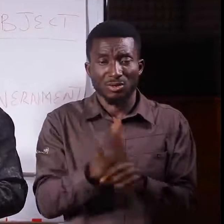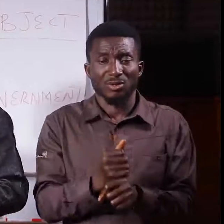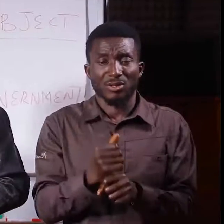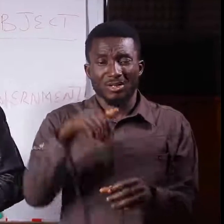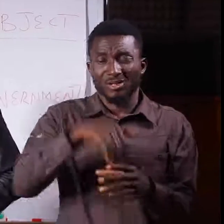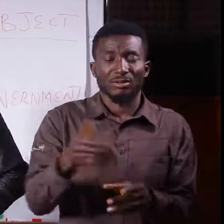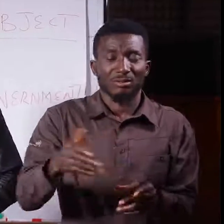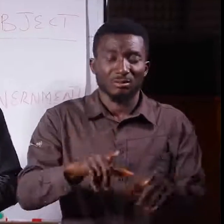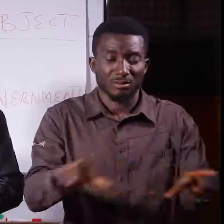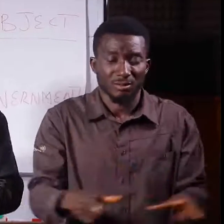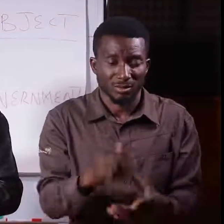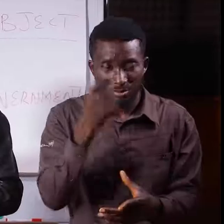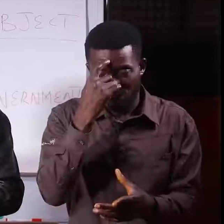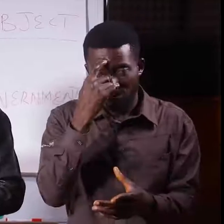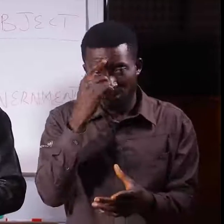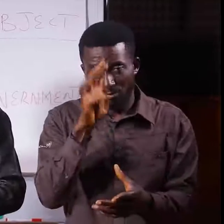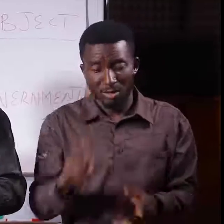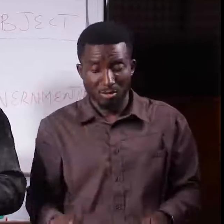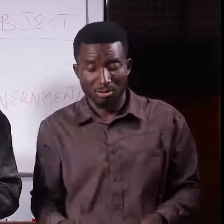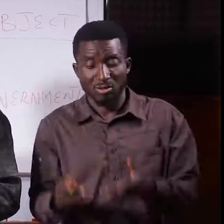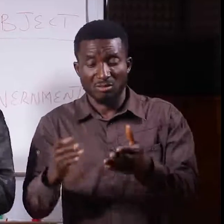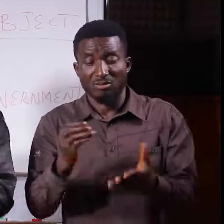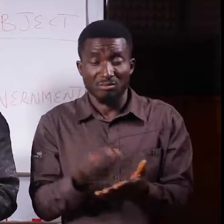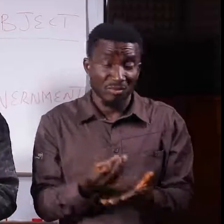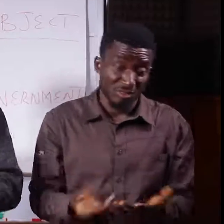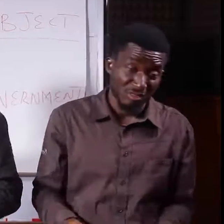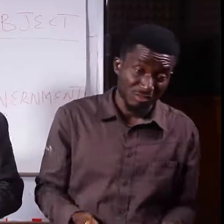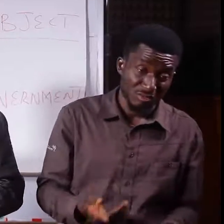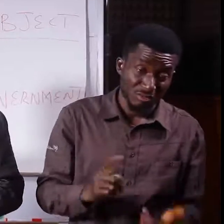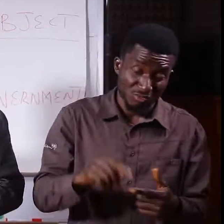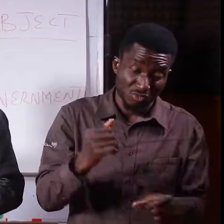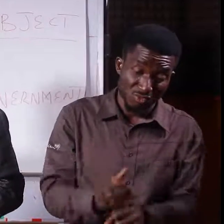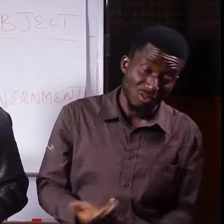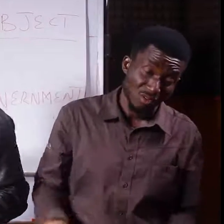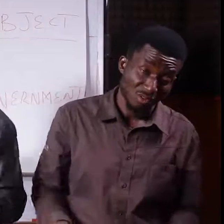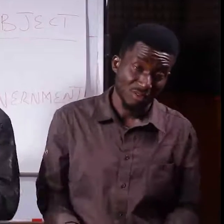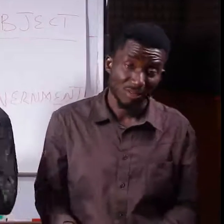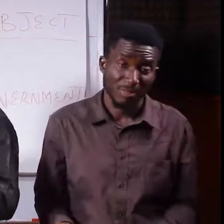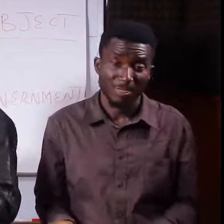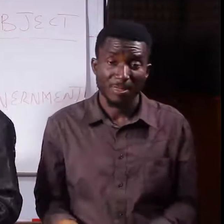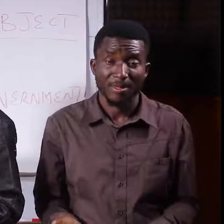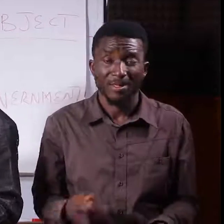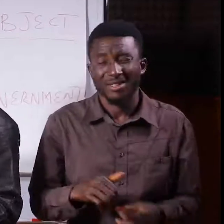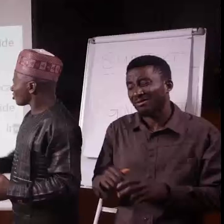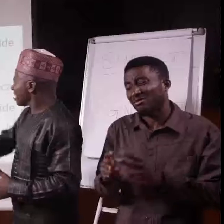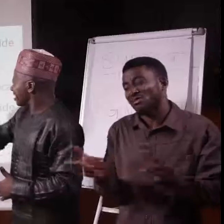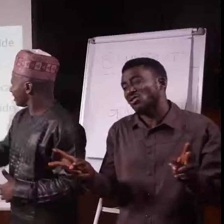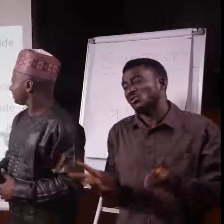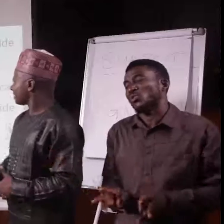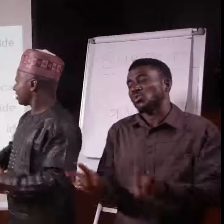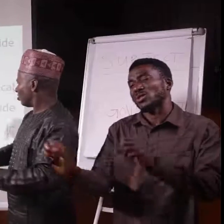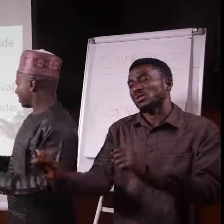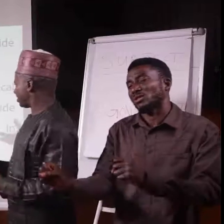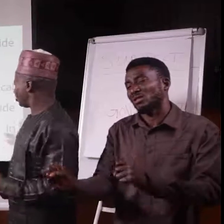government, by either contributing financially, some go out to work with their strength, so contributed in various ways. So that